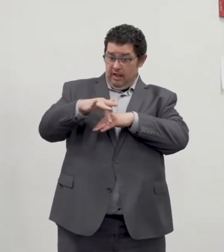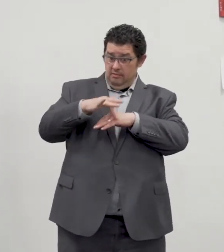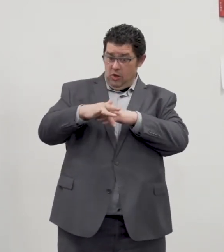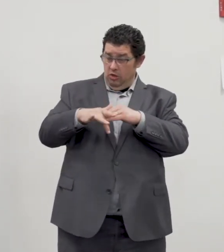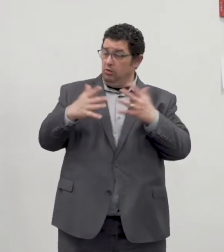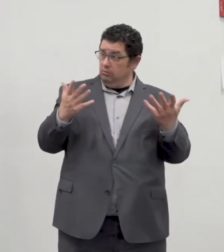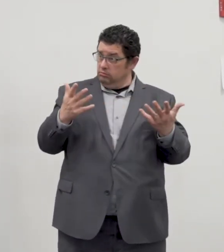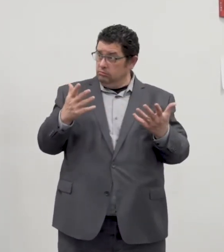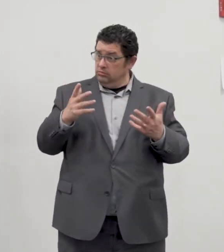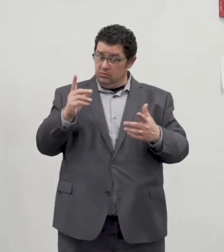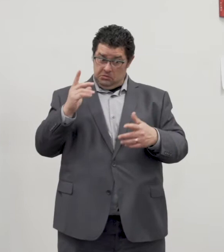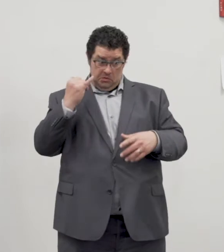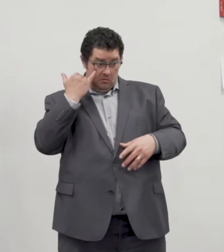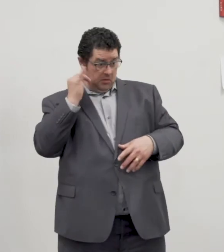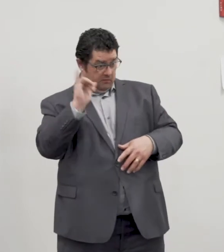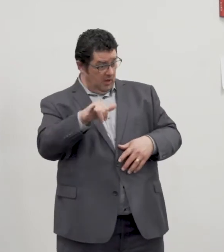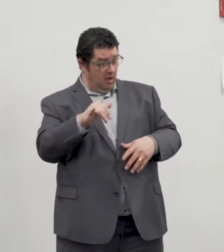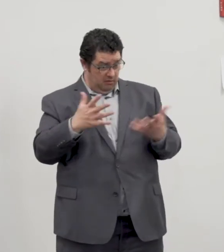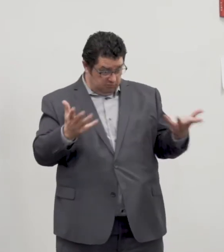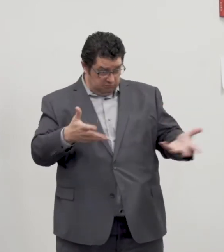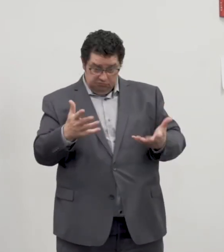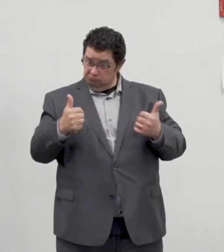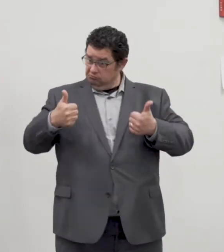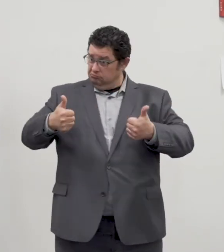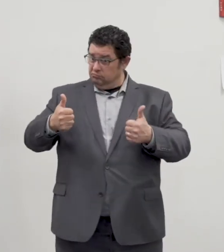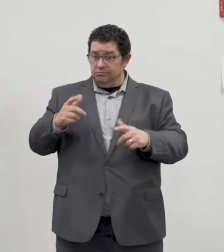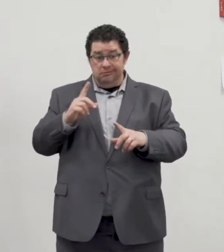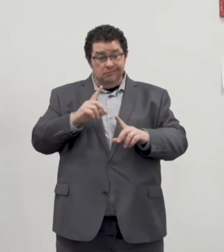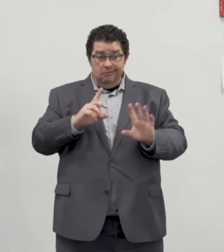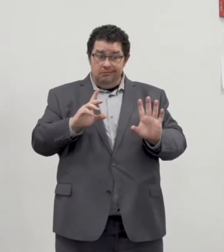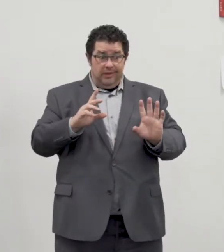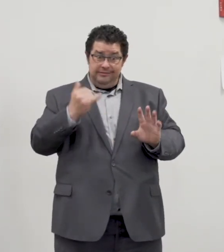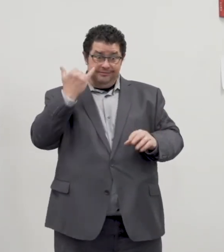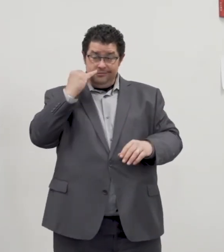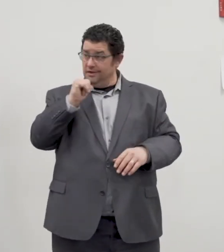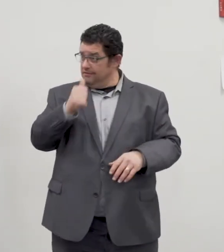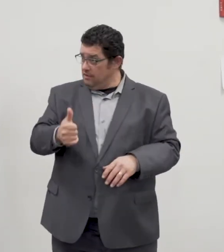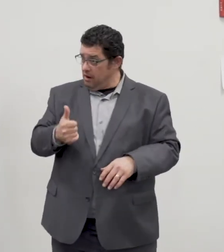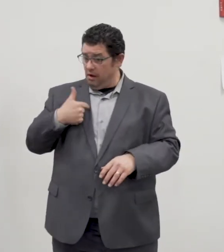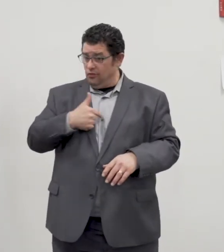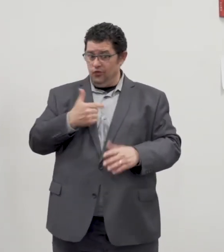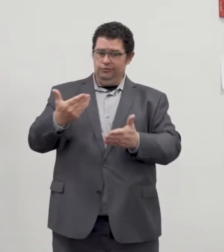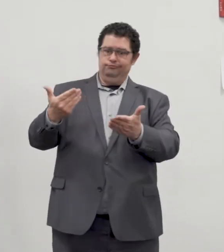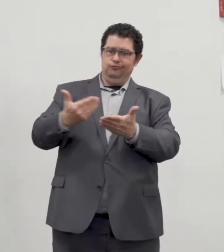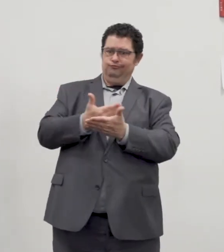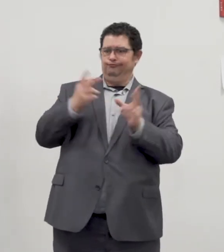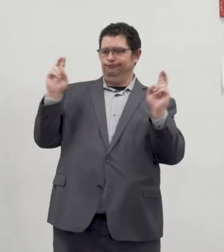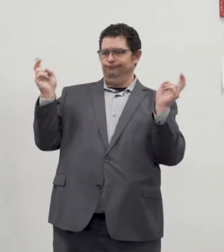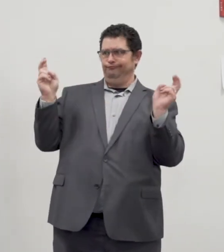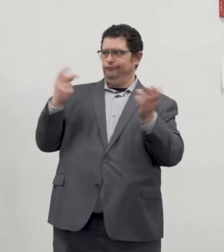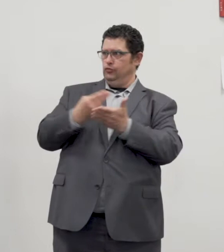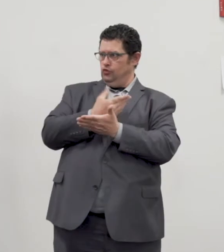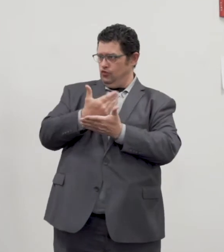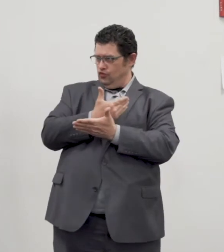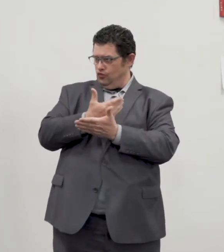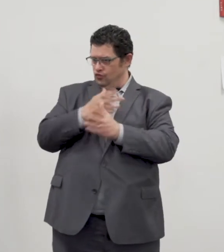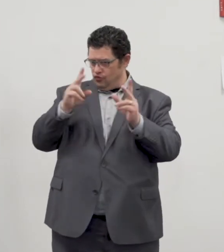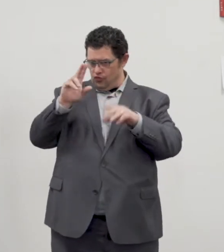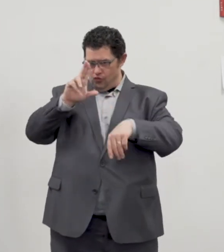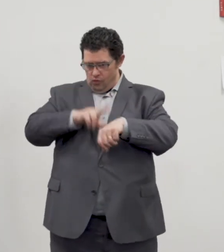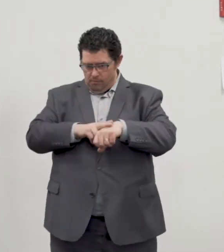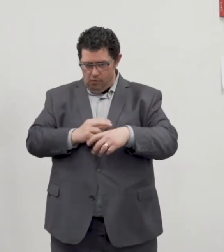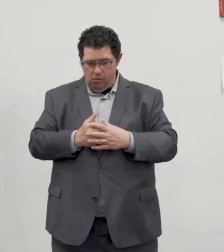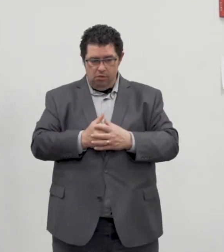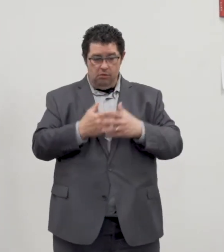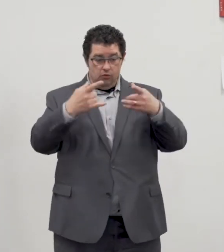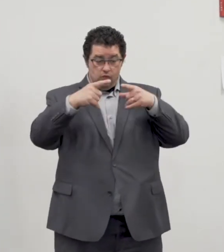we were before. Until then, we are in a new normal. We're in a new normal where we respect social distancing, we wear masks, and we try to limit the